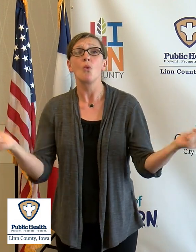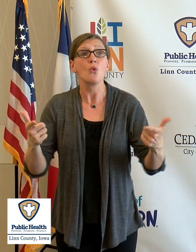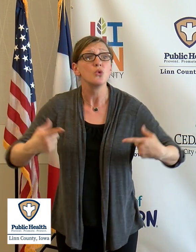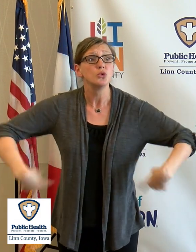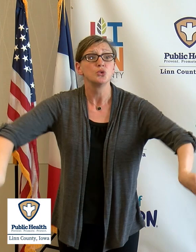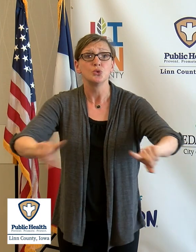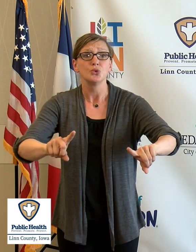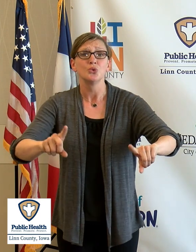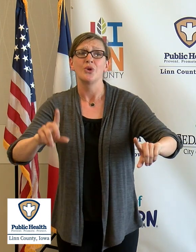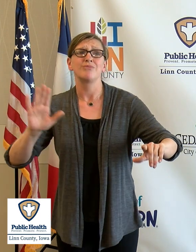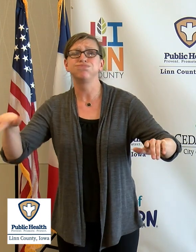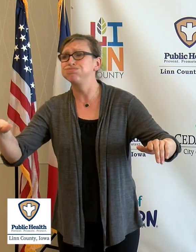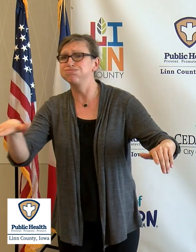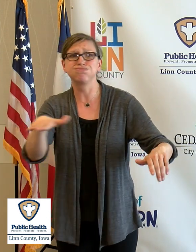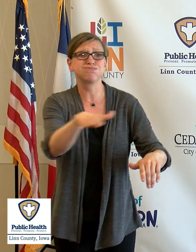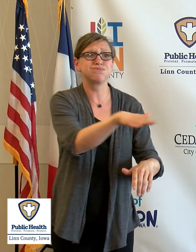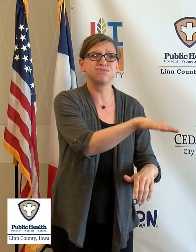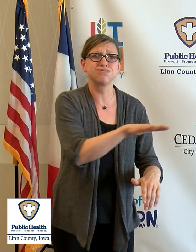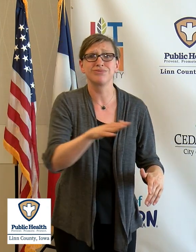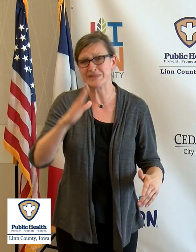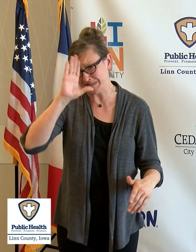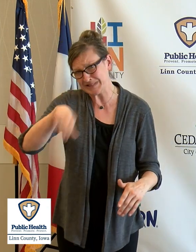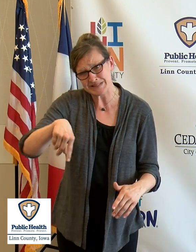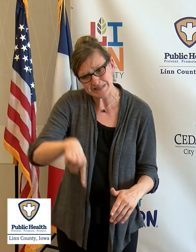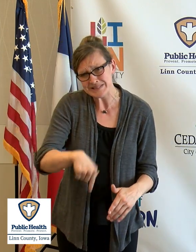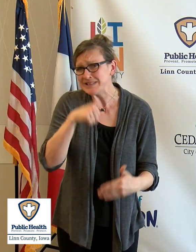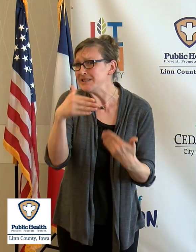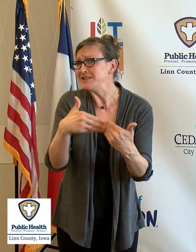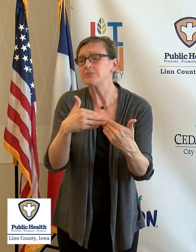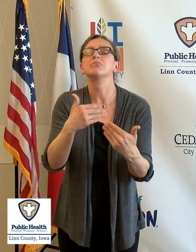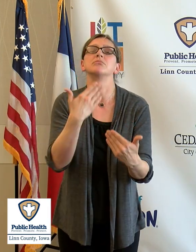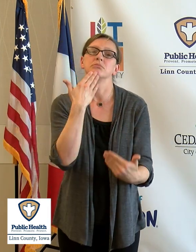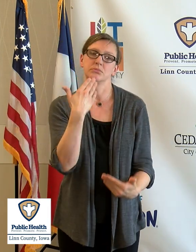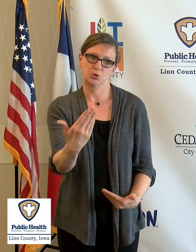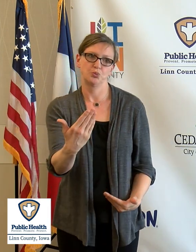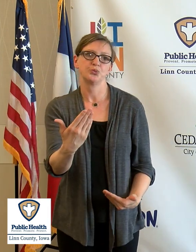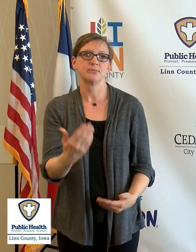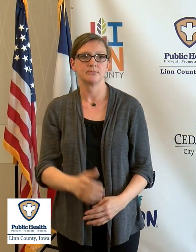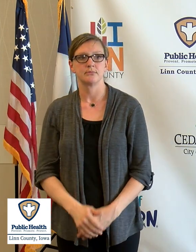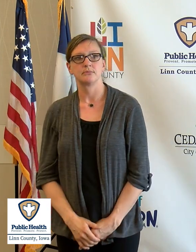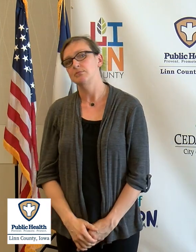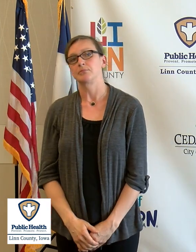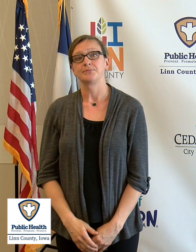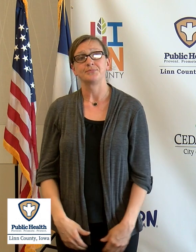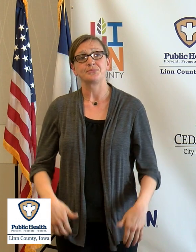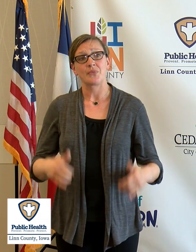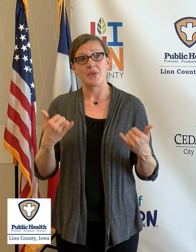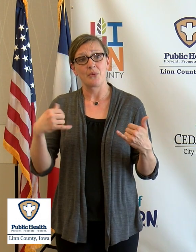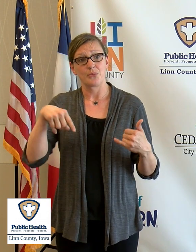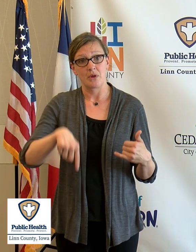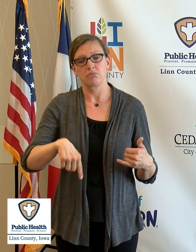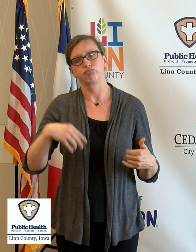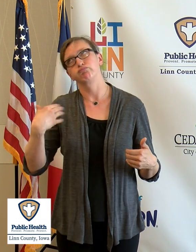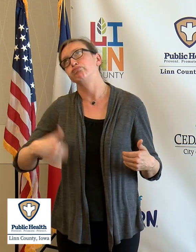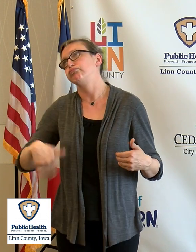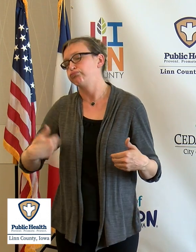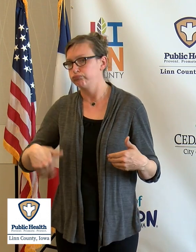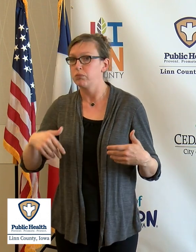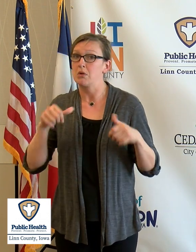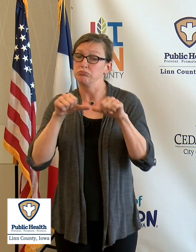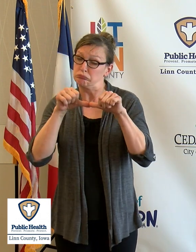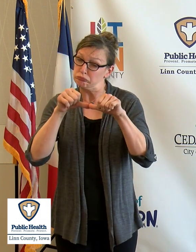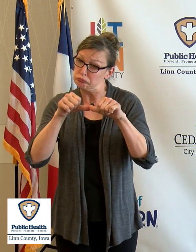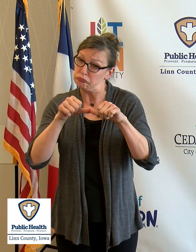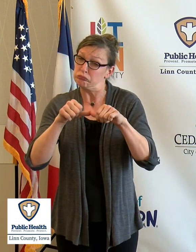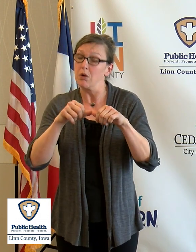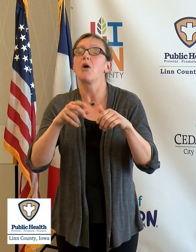easy, but imagine how much worse this could have been without your sacrifices. Even though we have all worked hard,